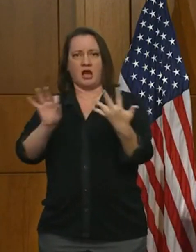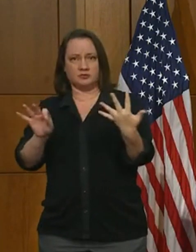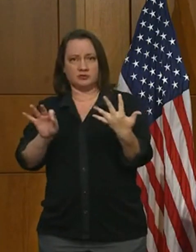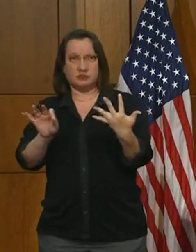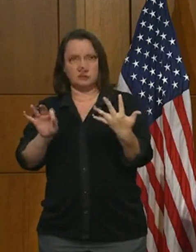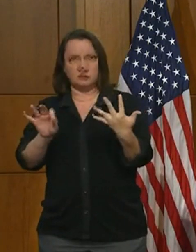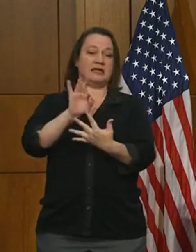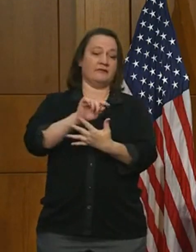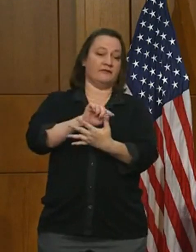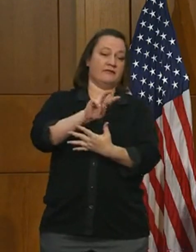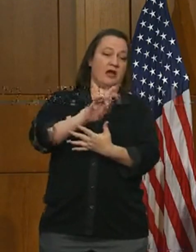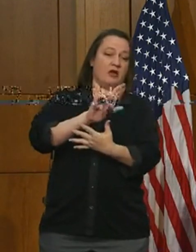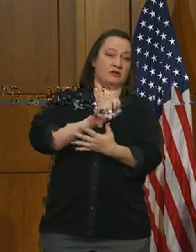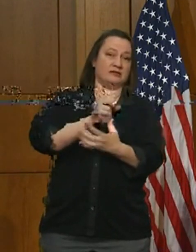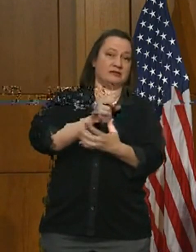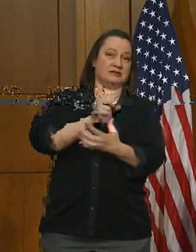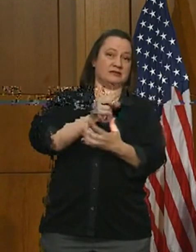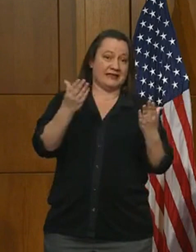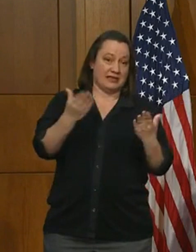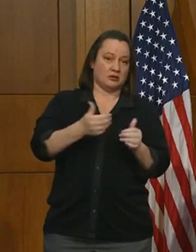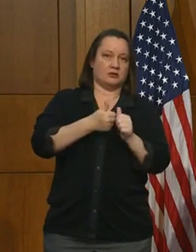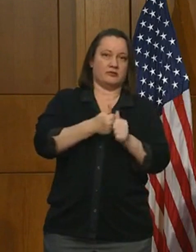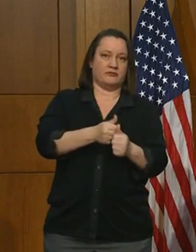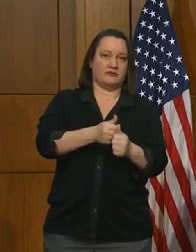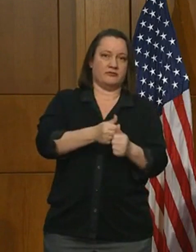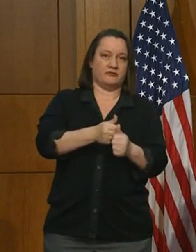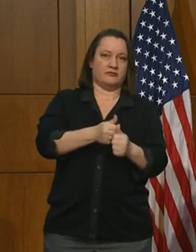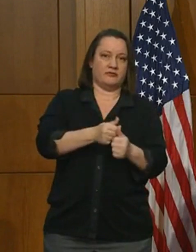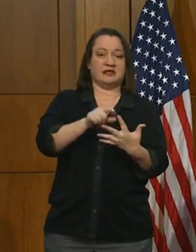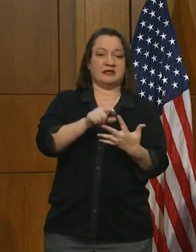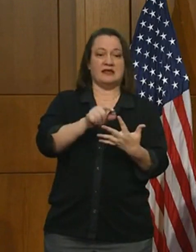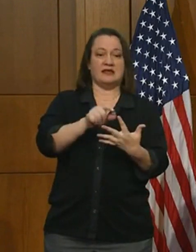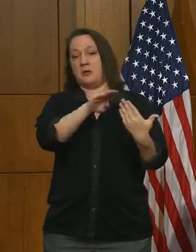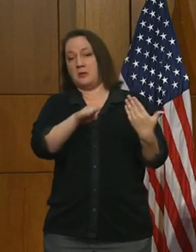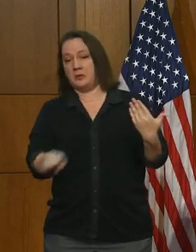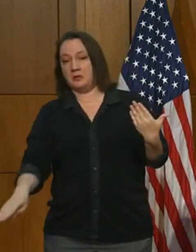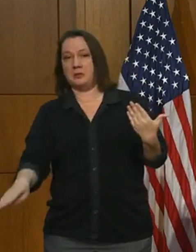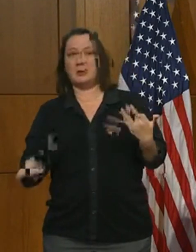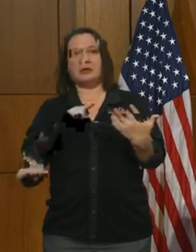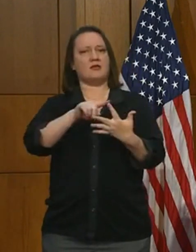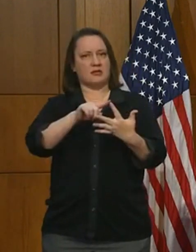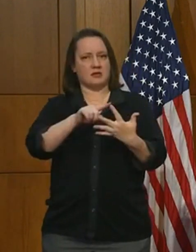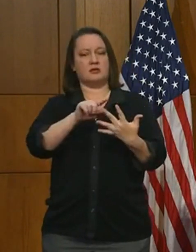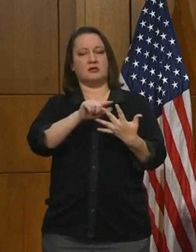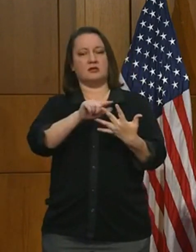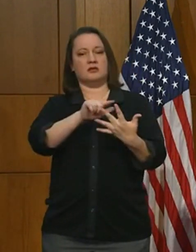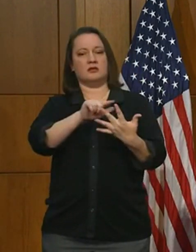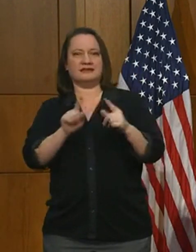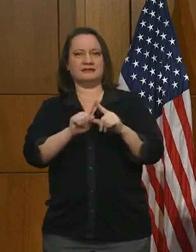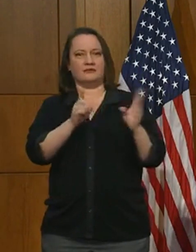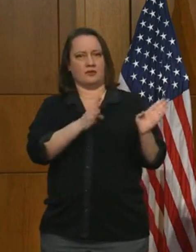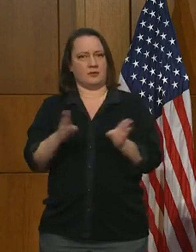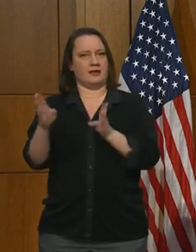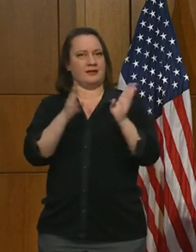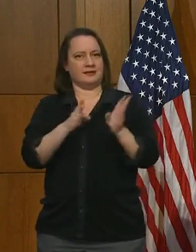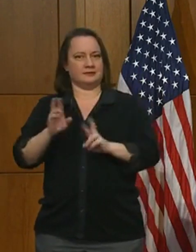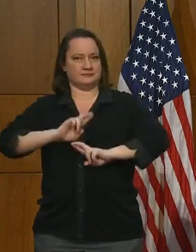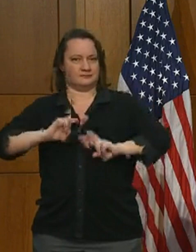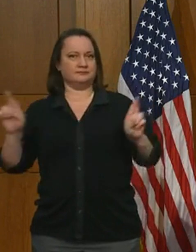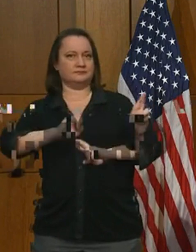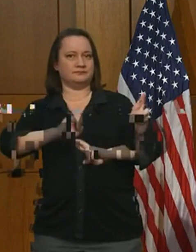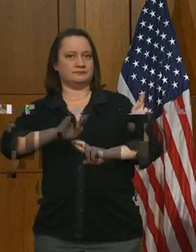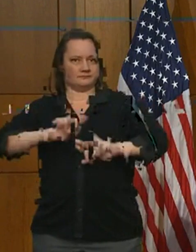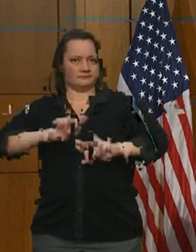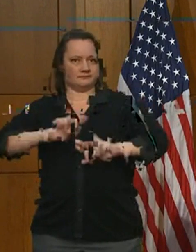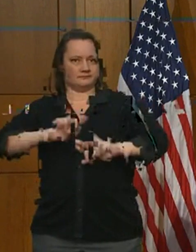obviously going to need to go by Plan A, and you get it. So it's just it's not just with education, but it's a lot of these